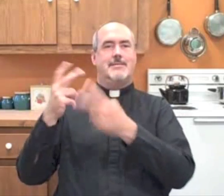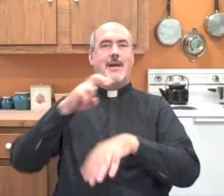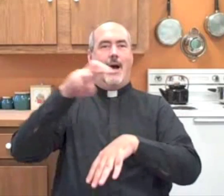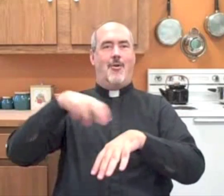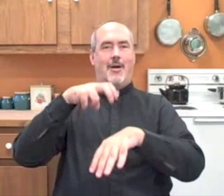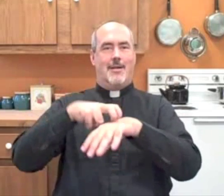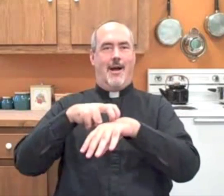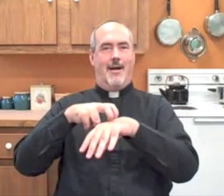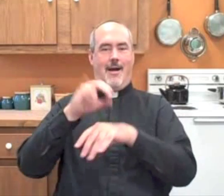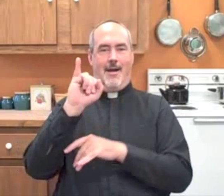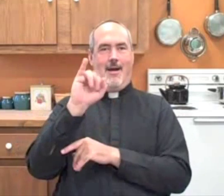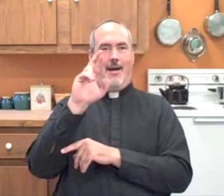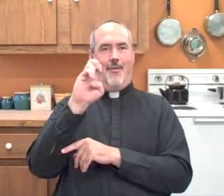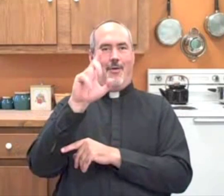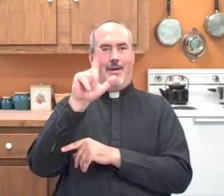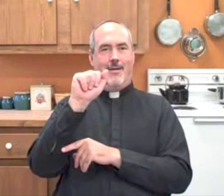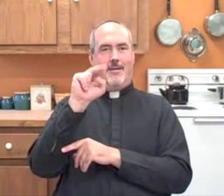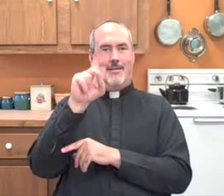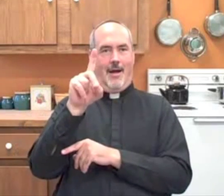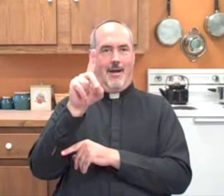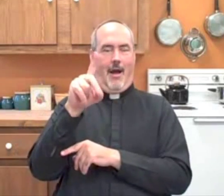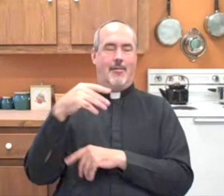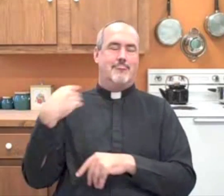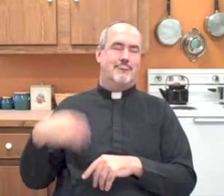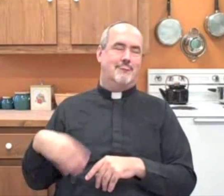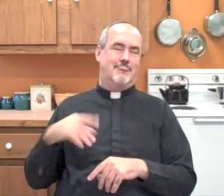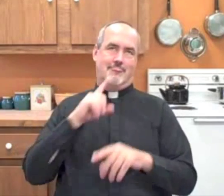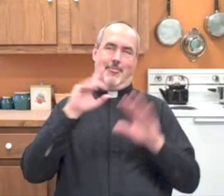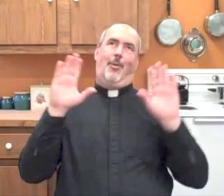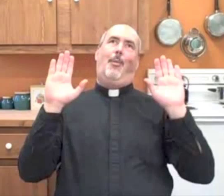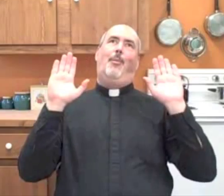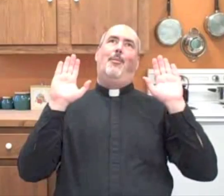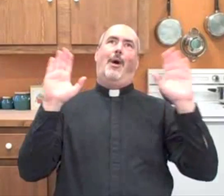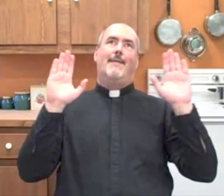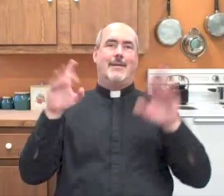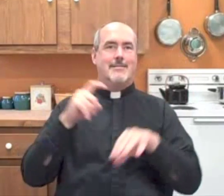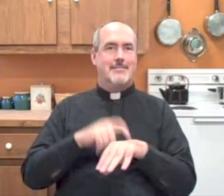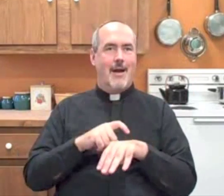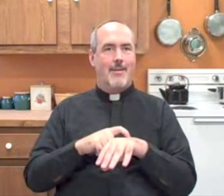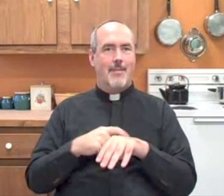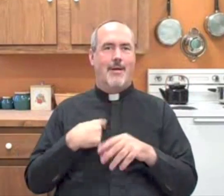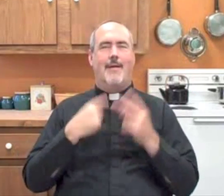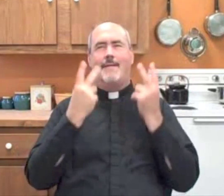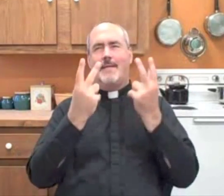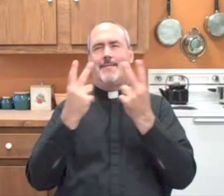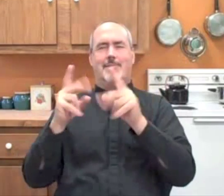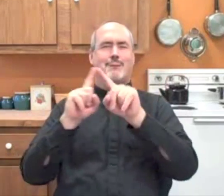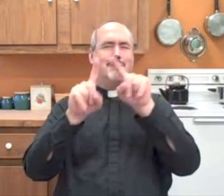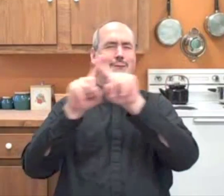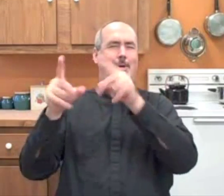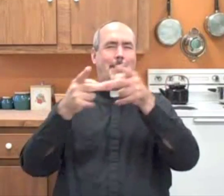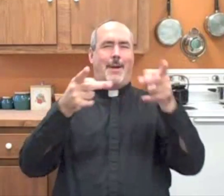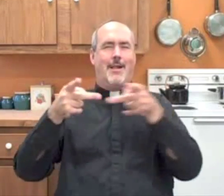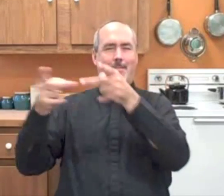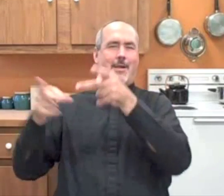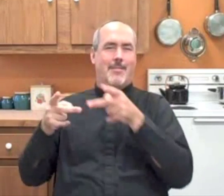Last year I had the opportunity to visit Ireland, and it was a wonderful experience. I visited so many